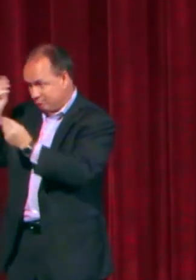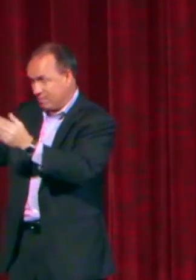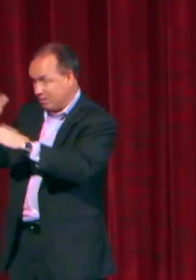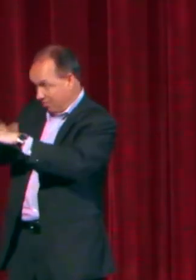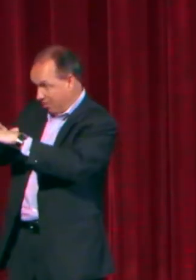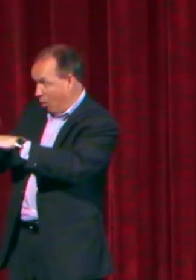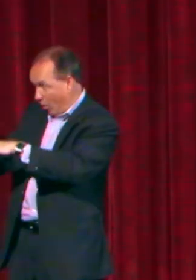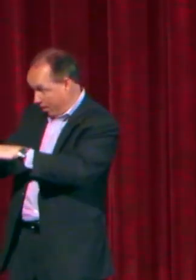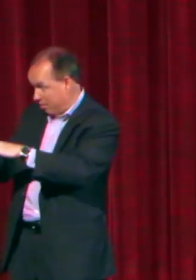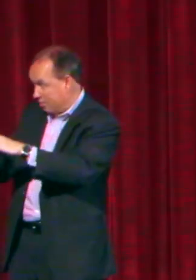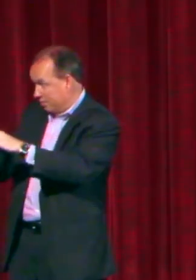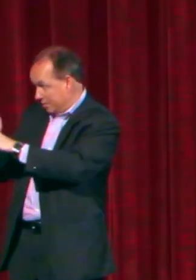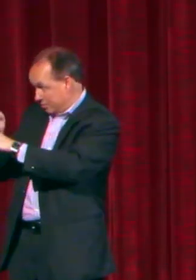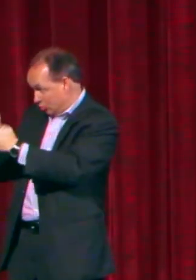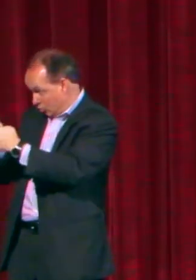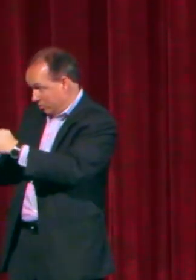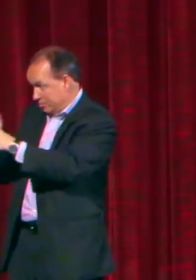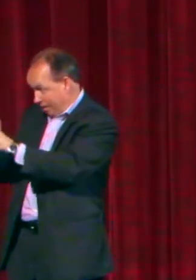where that location would be.